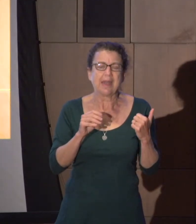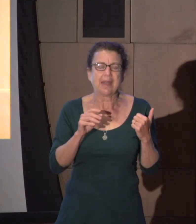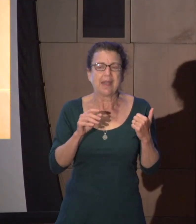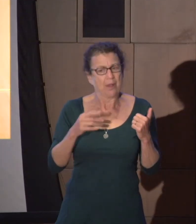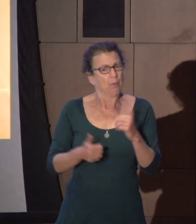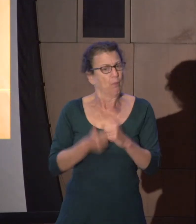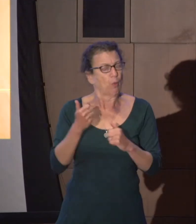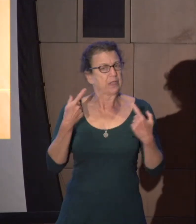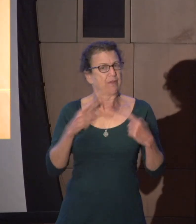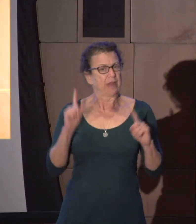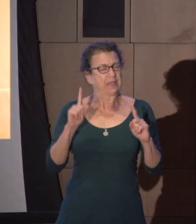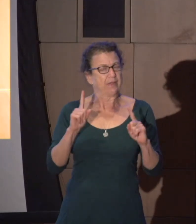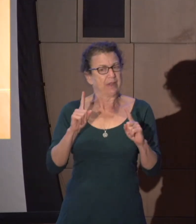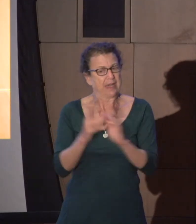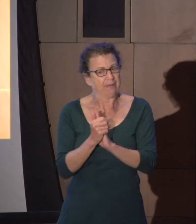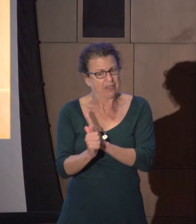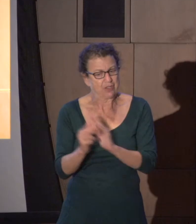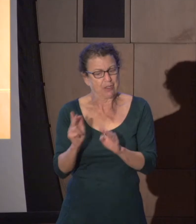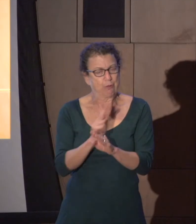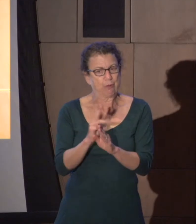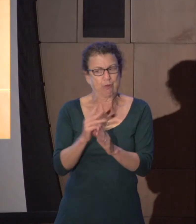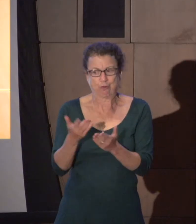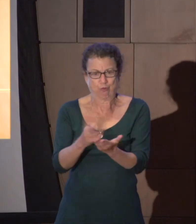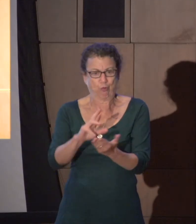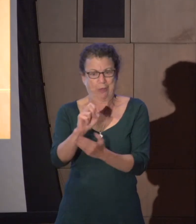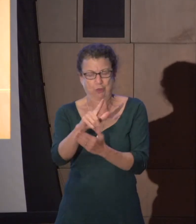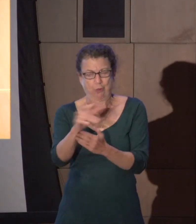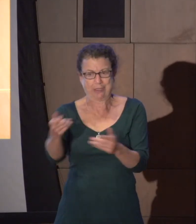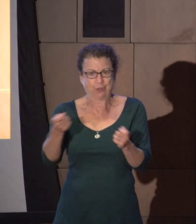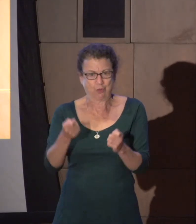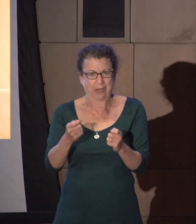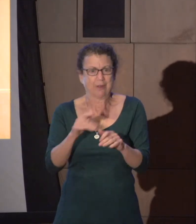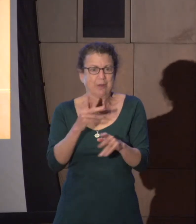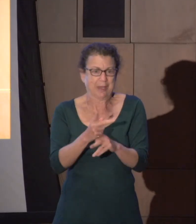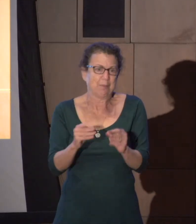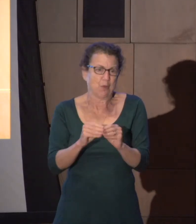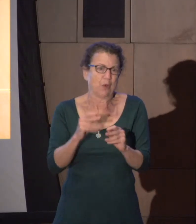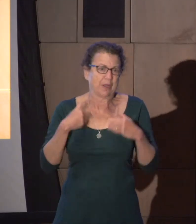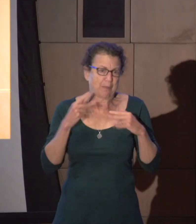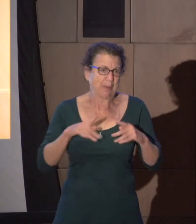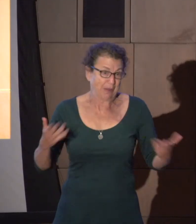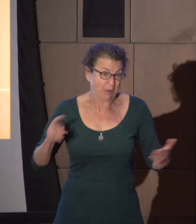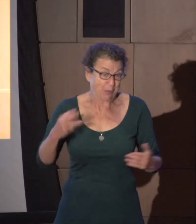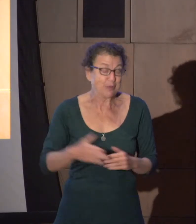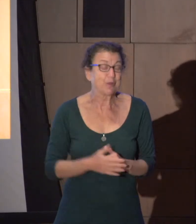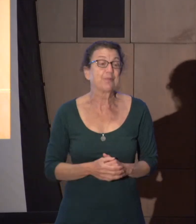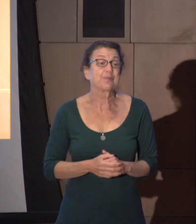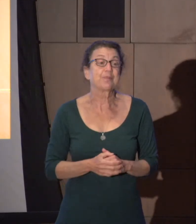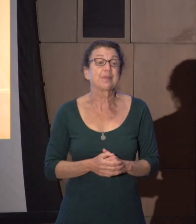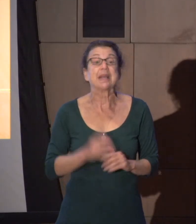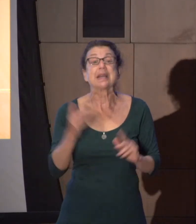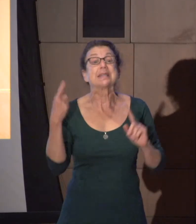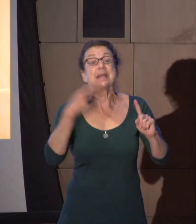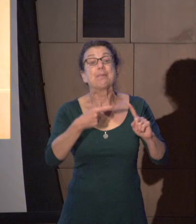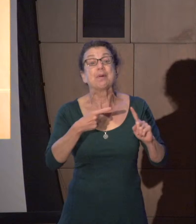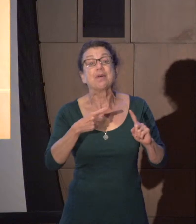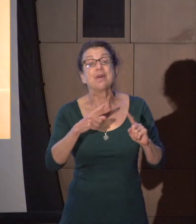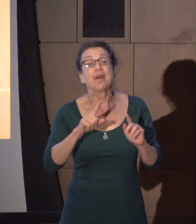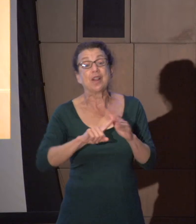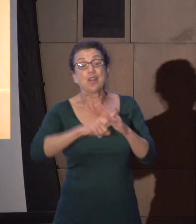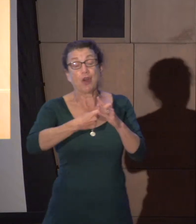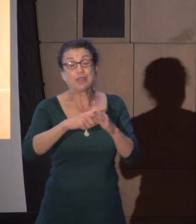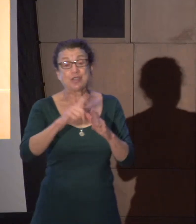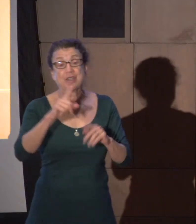and that we most effectively and efficiently use our resources to attract and retain more young people in New Hampshire. Case in point is the launch of